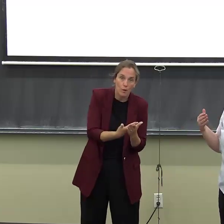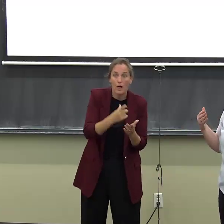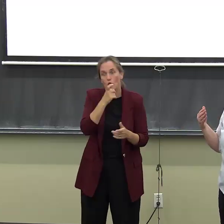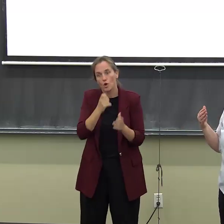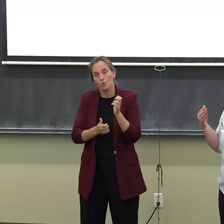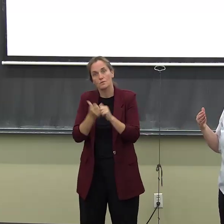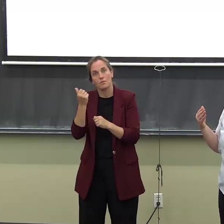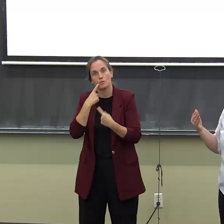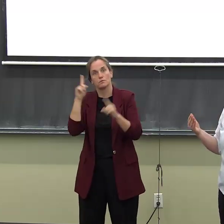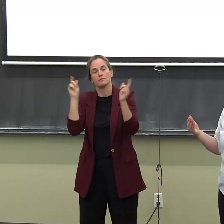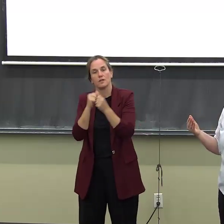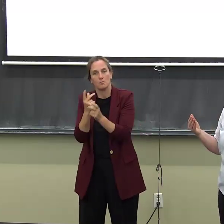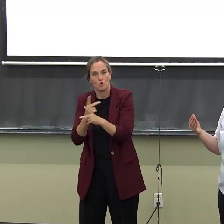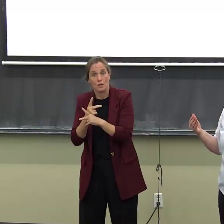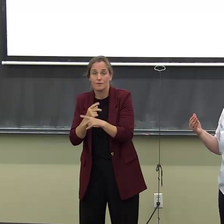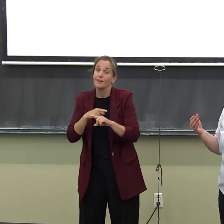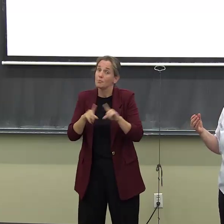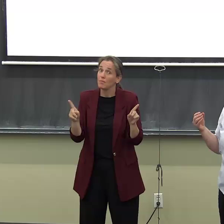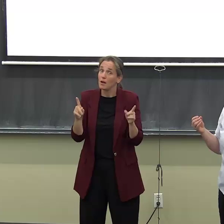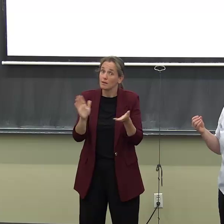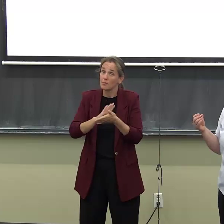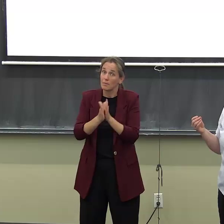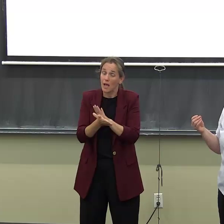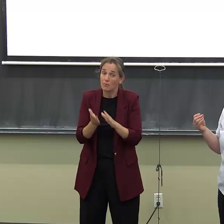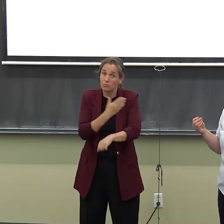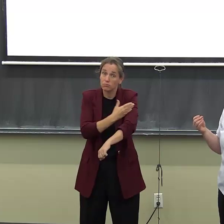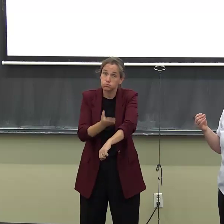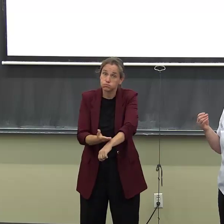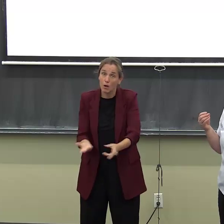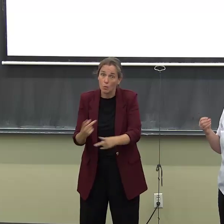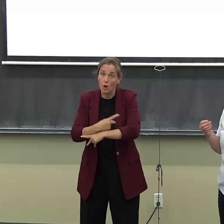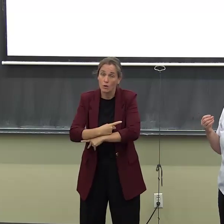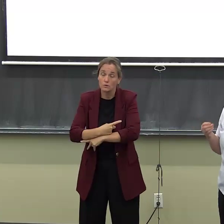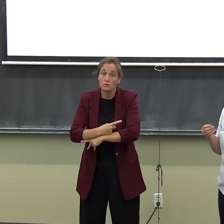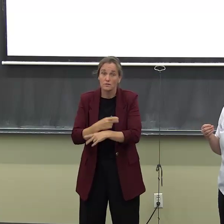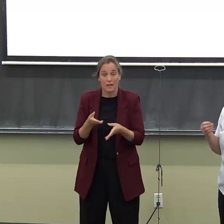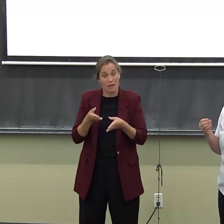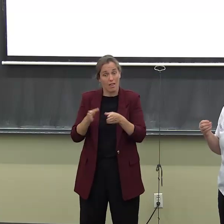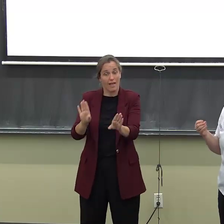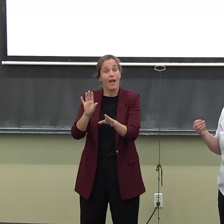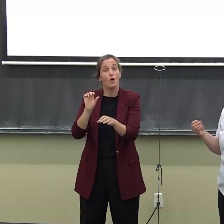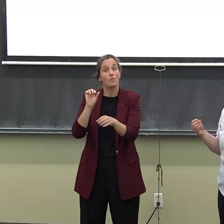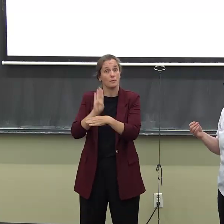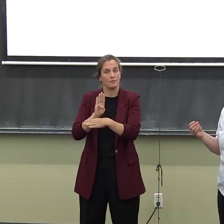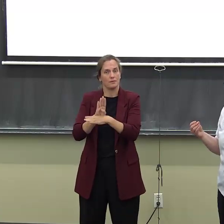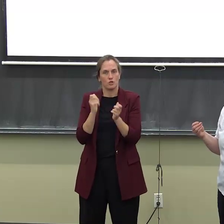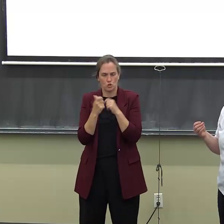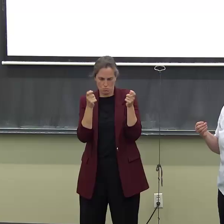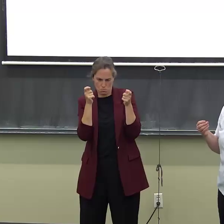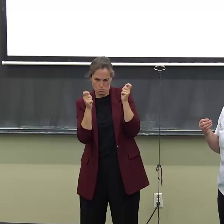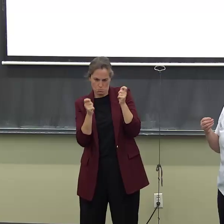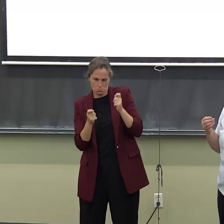but then it became even worse in that a lot of them also allowed the employers to tune the